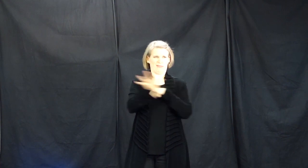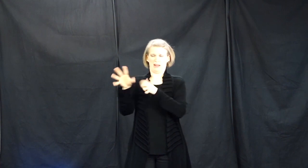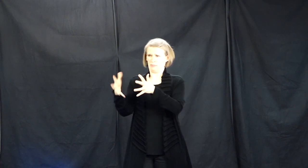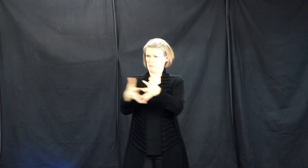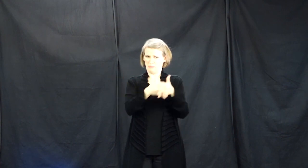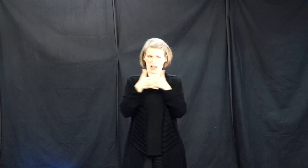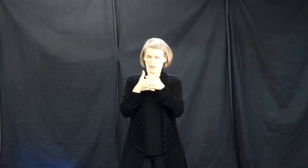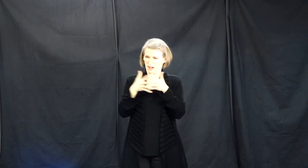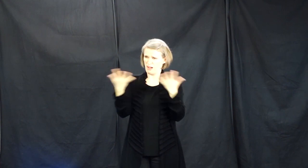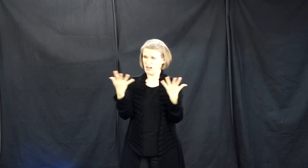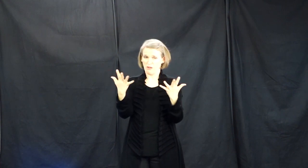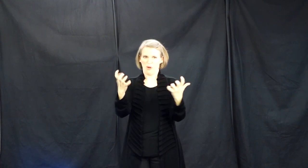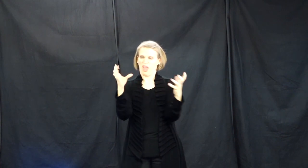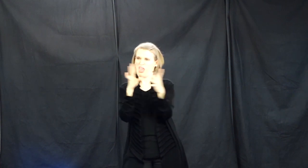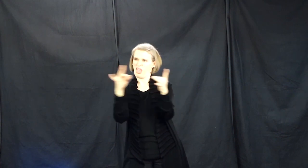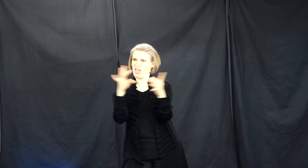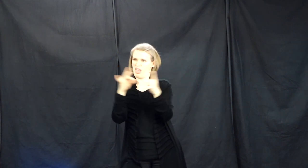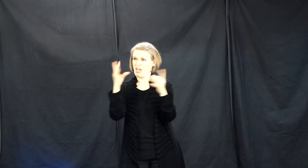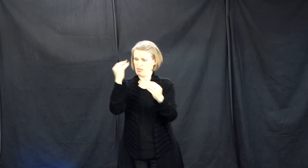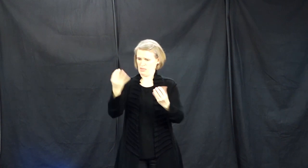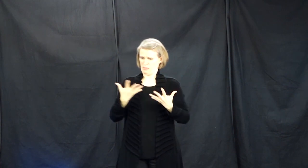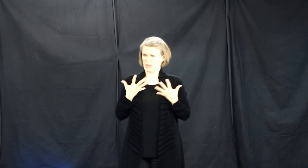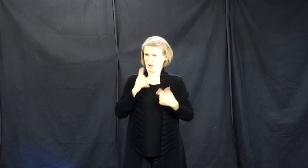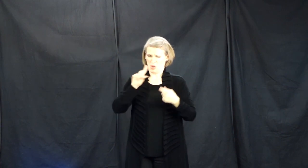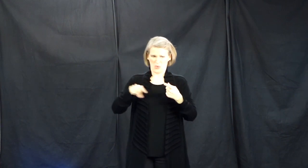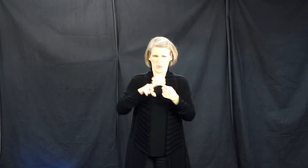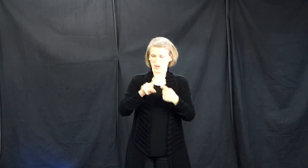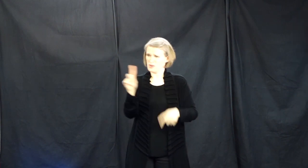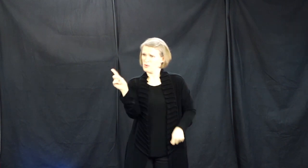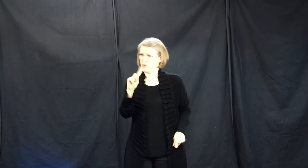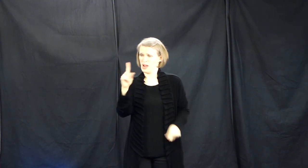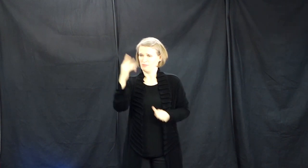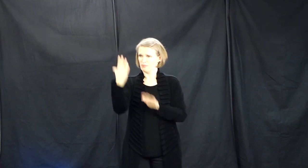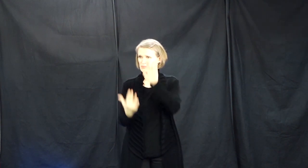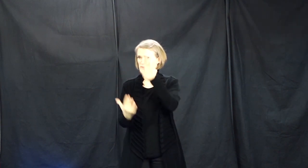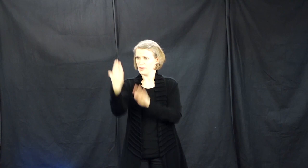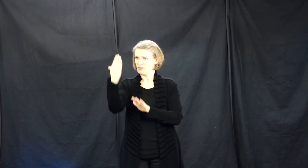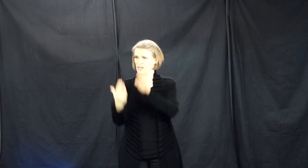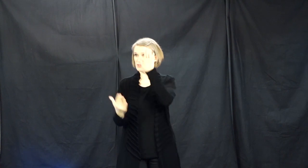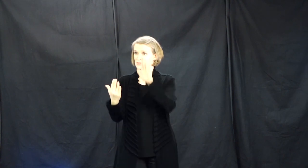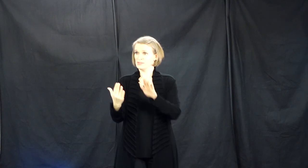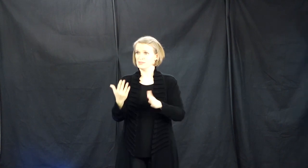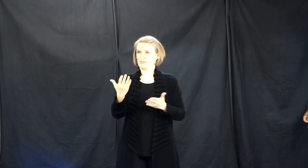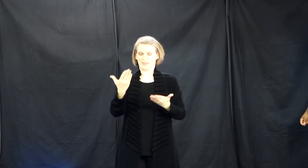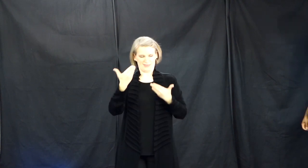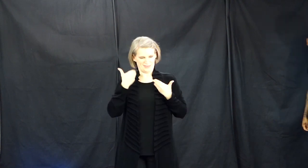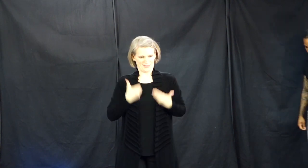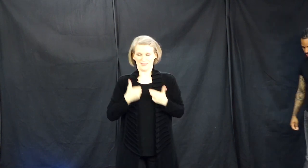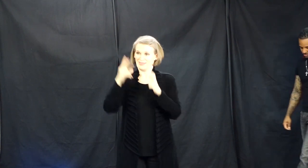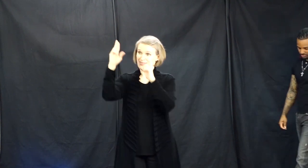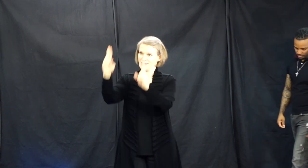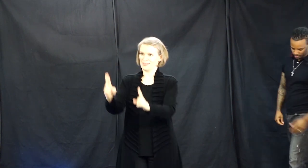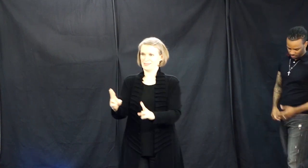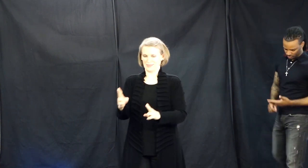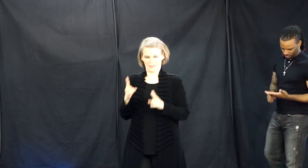disgrace. If you've got something to say, name a time and place, face to face. I have the honor to